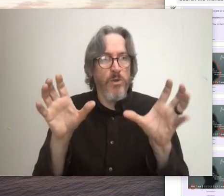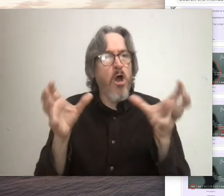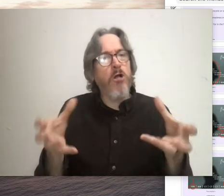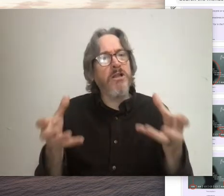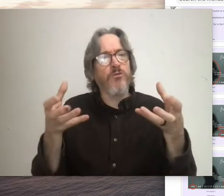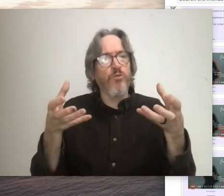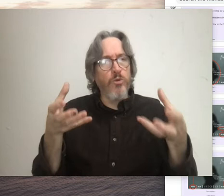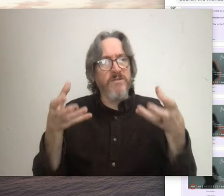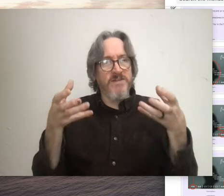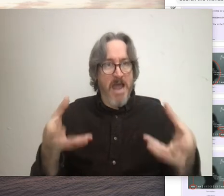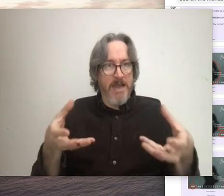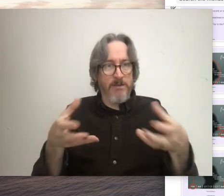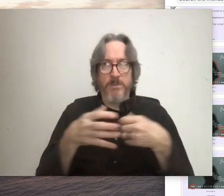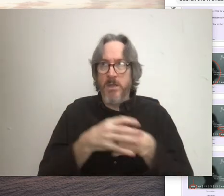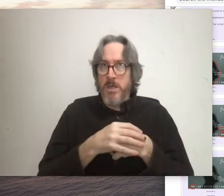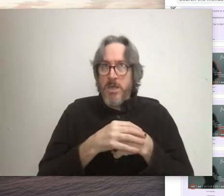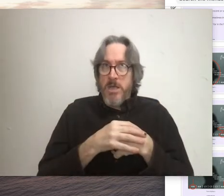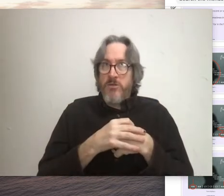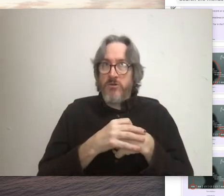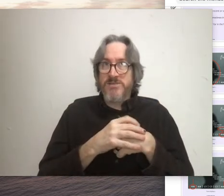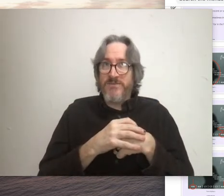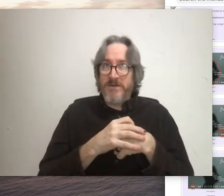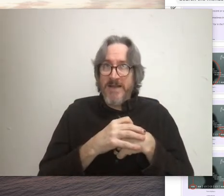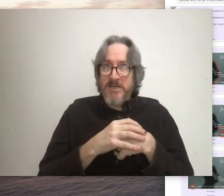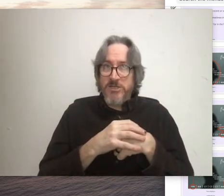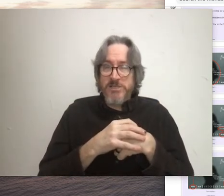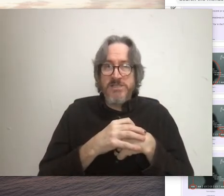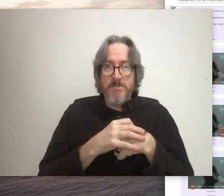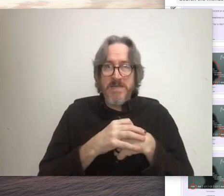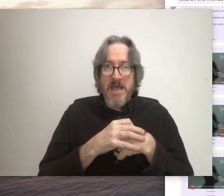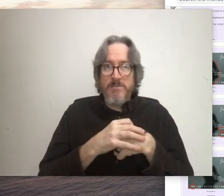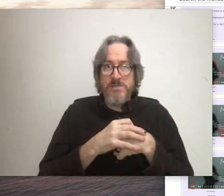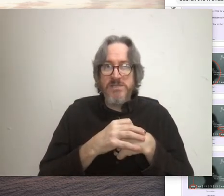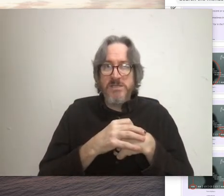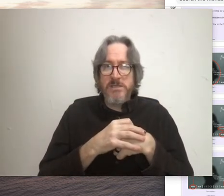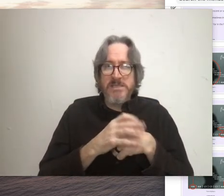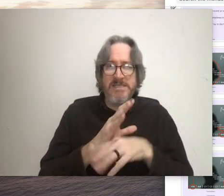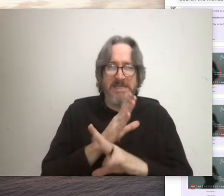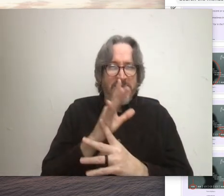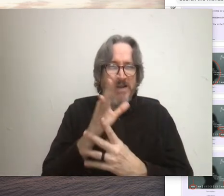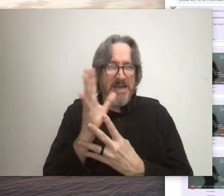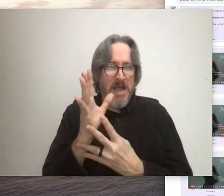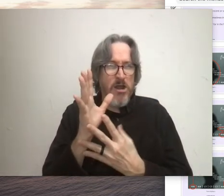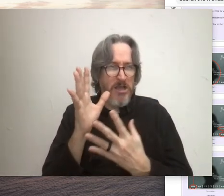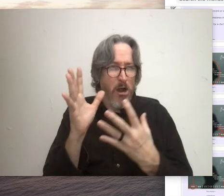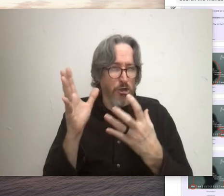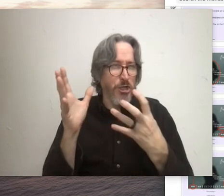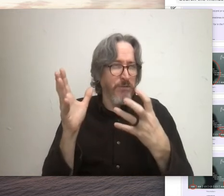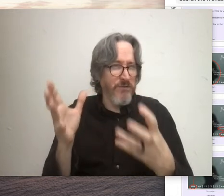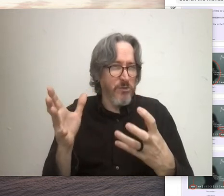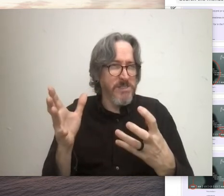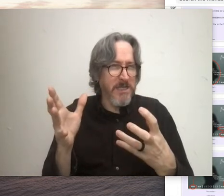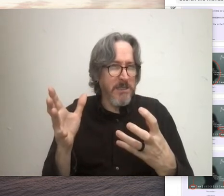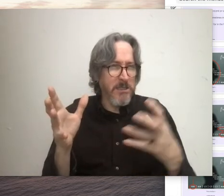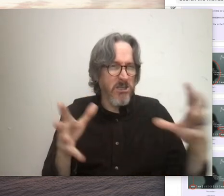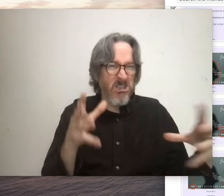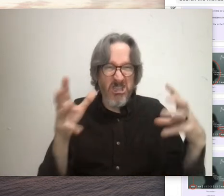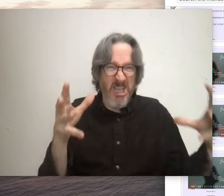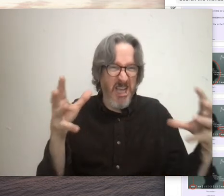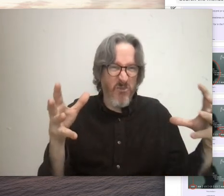So we call it the rule of 9. There are some variations. Sometimes 6, 7, 8, 9 are